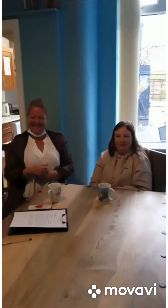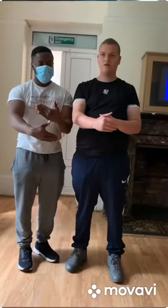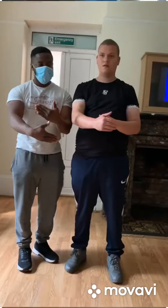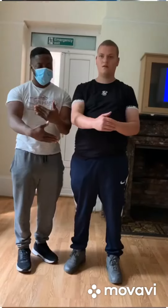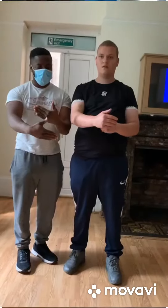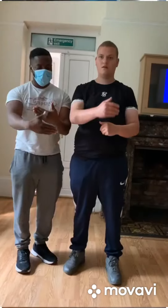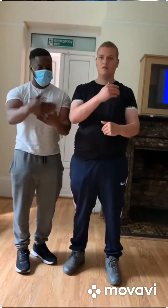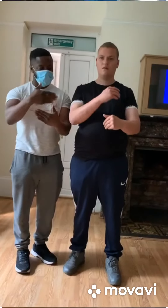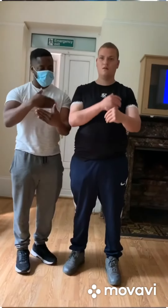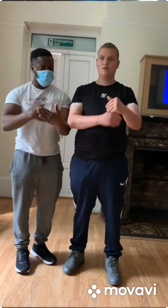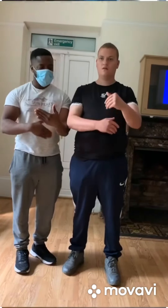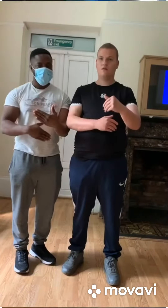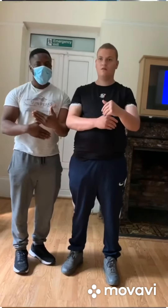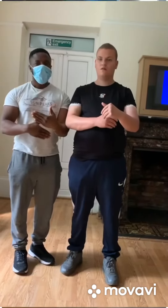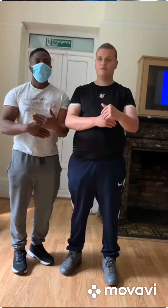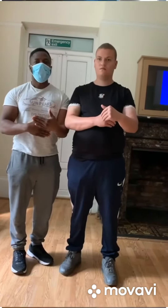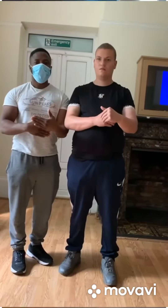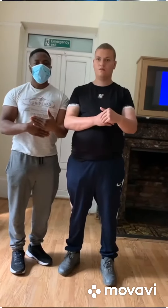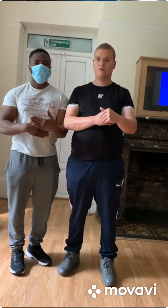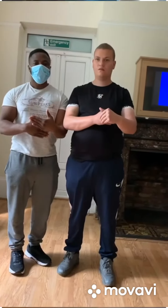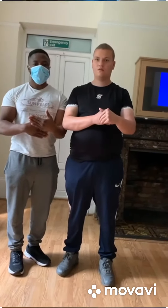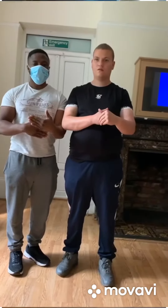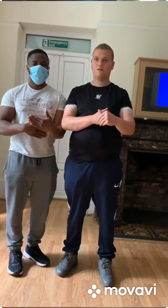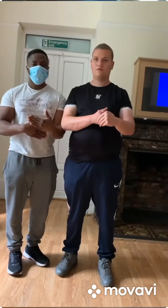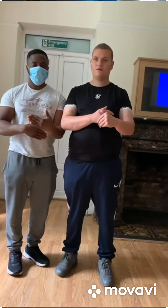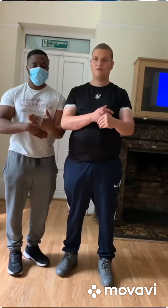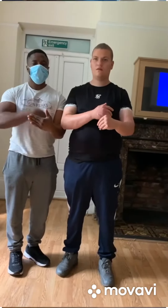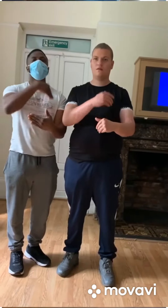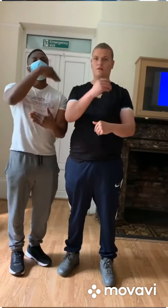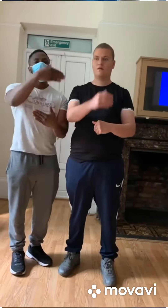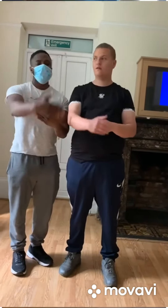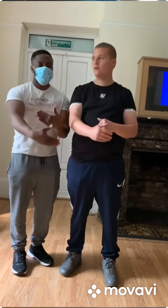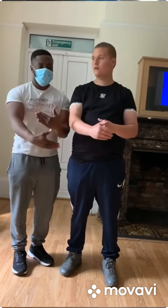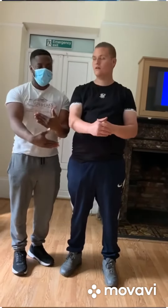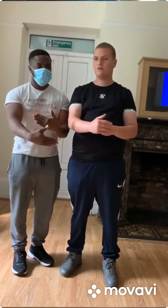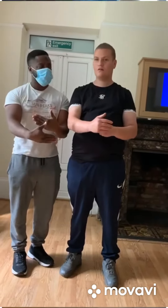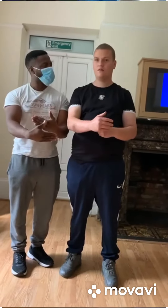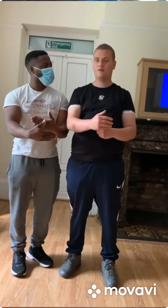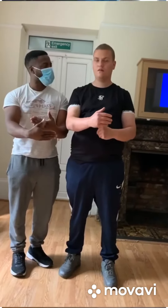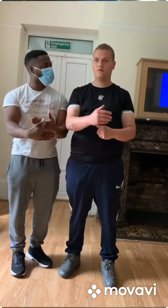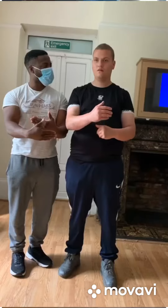One more time, put your hand back. One, two, three. Later. Later. What have just done?